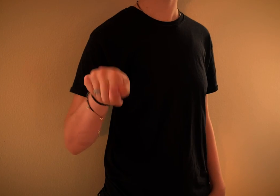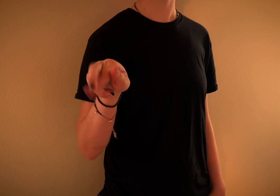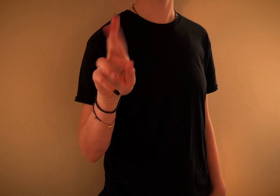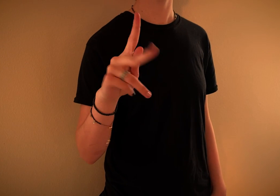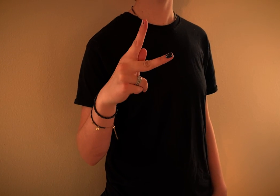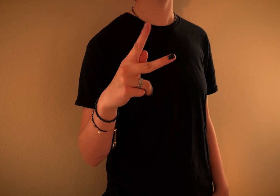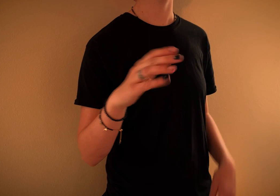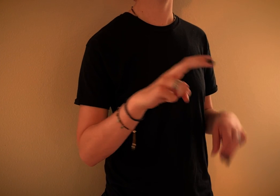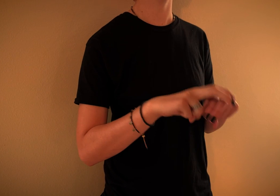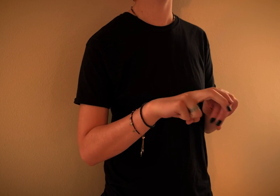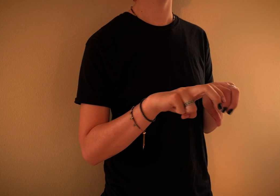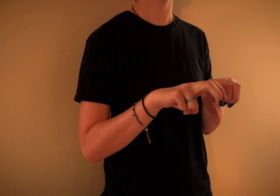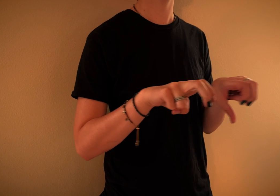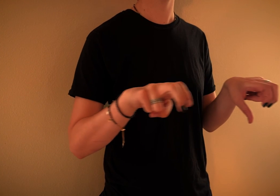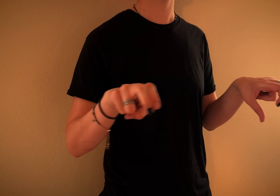the park bench,